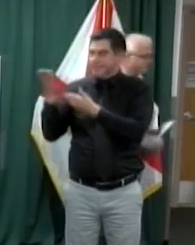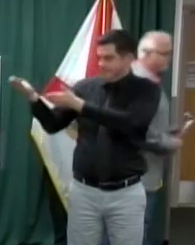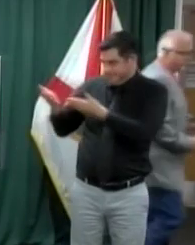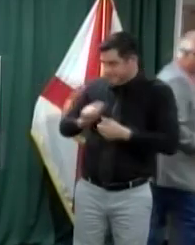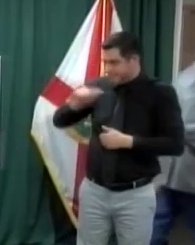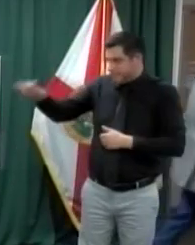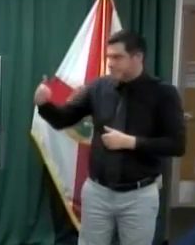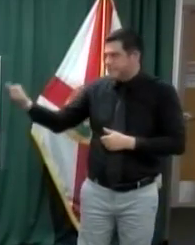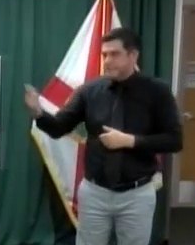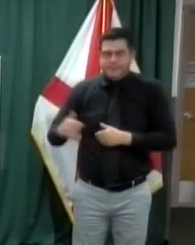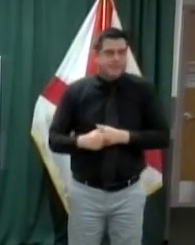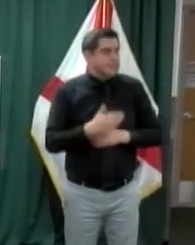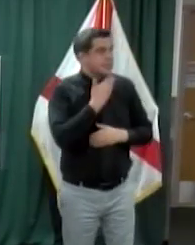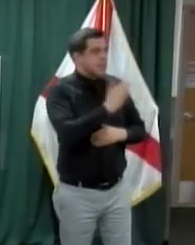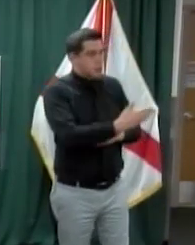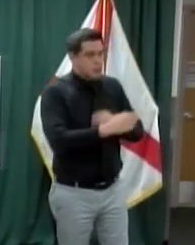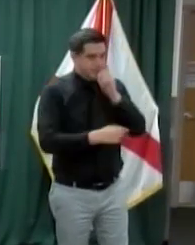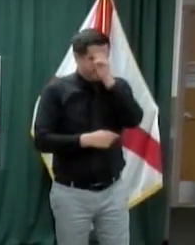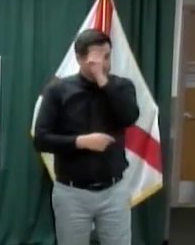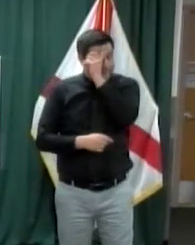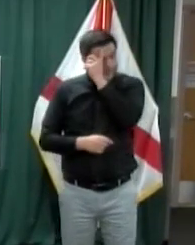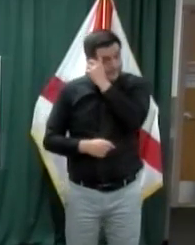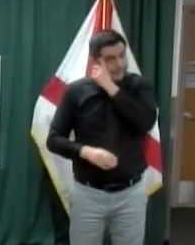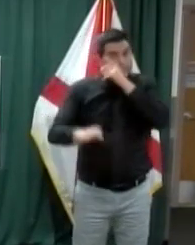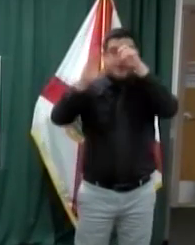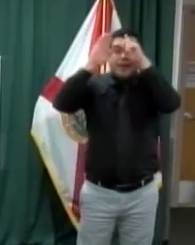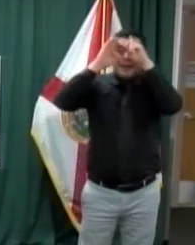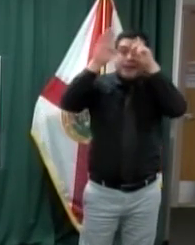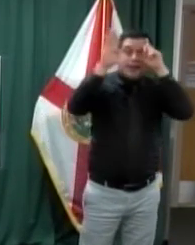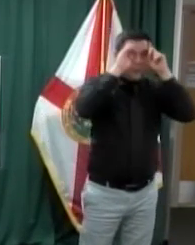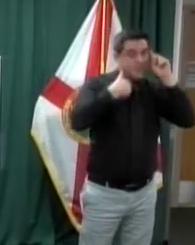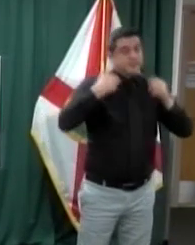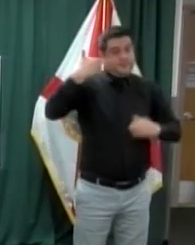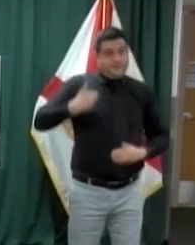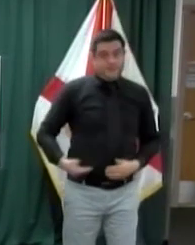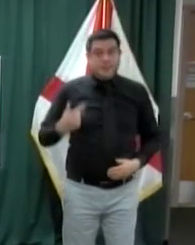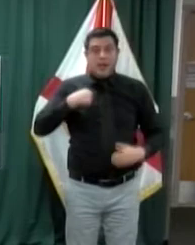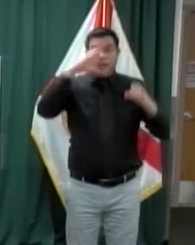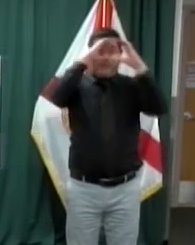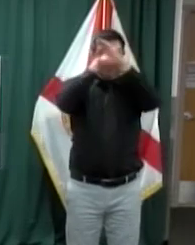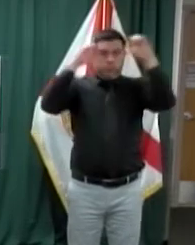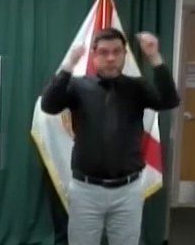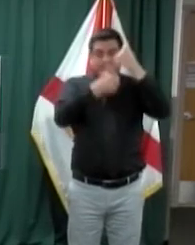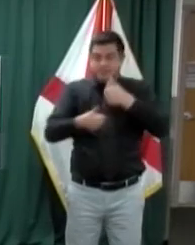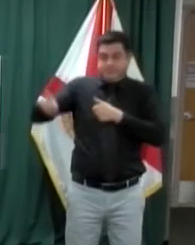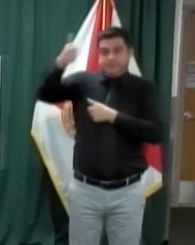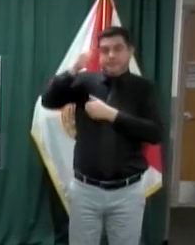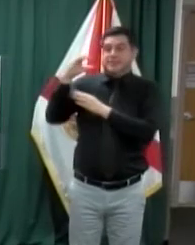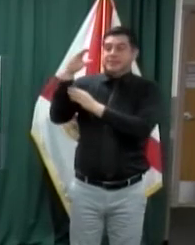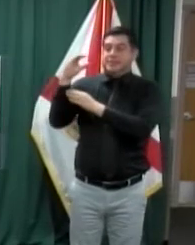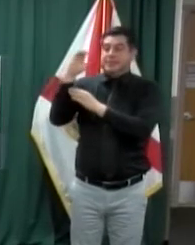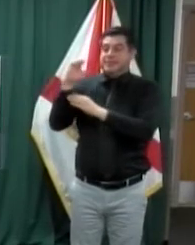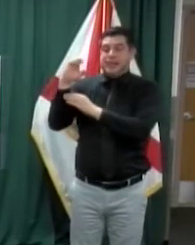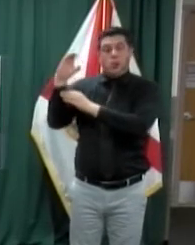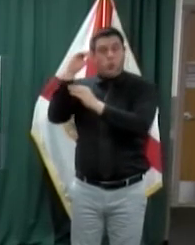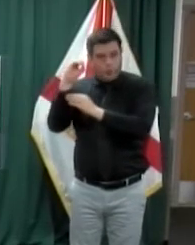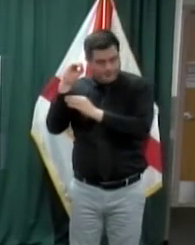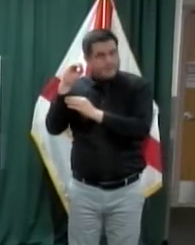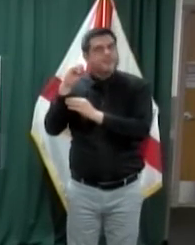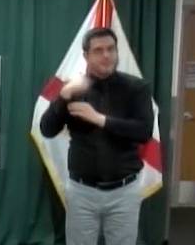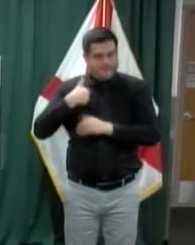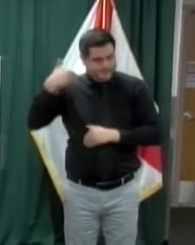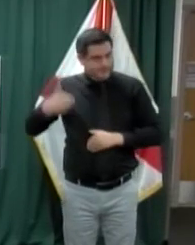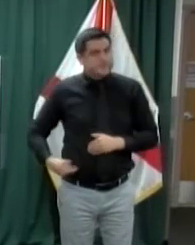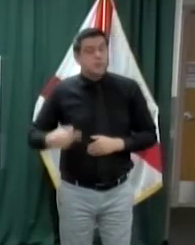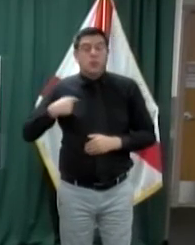Hello, good afternoon. I am Pam Nabors. I'm the President and CEO of CareerSource Central Florida. We are the regional workforce board that covers